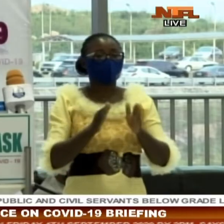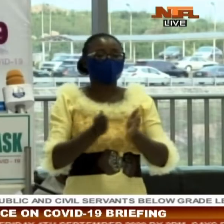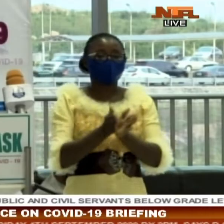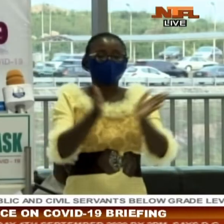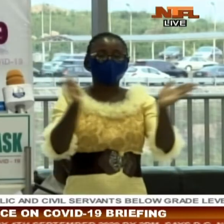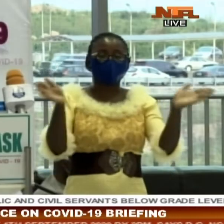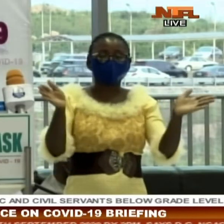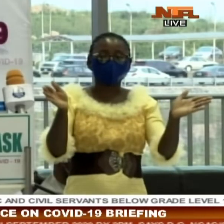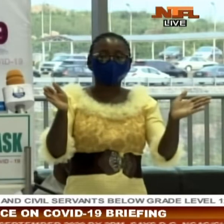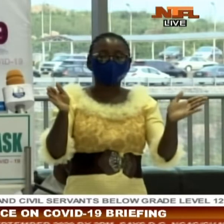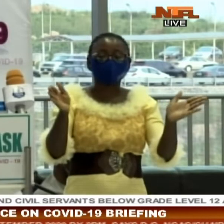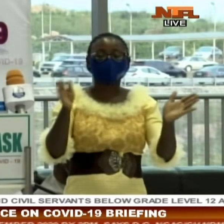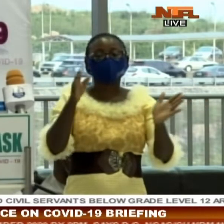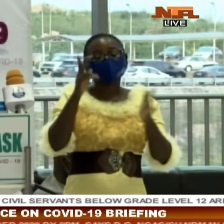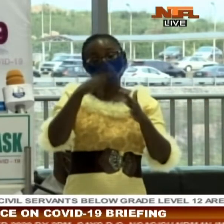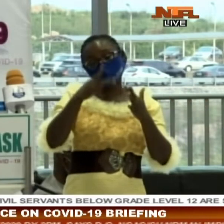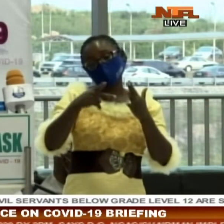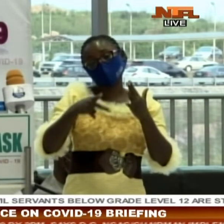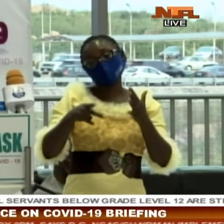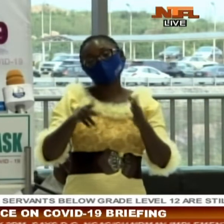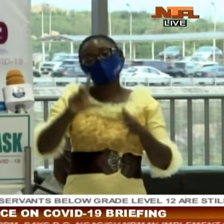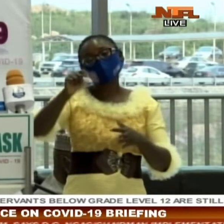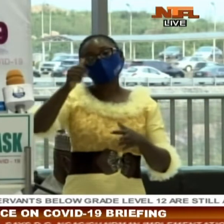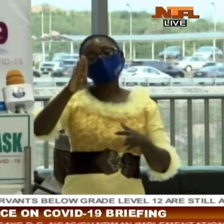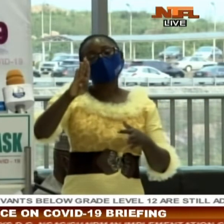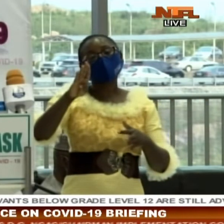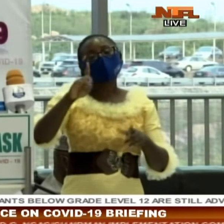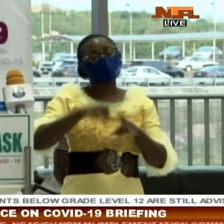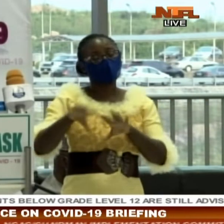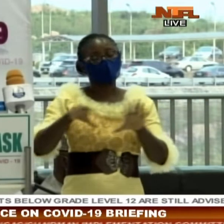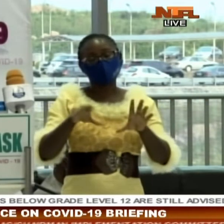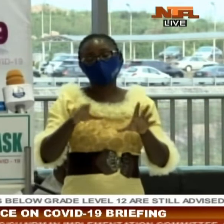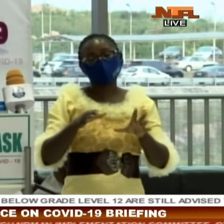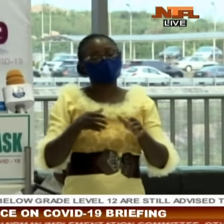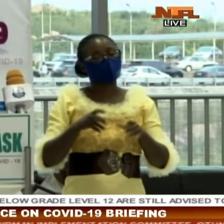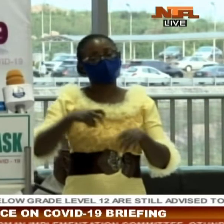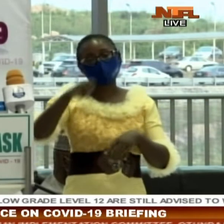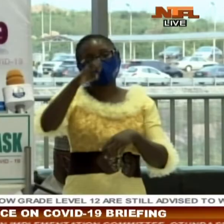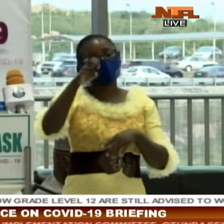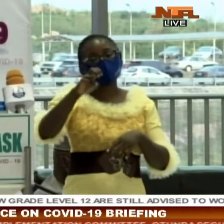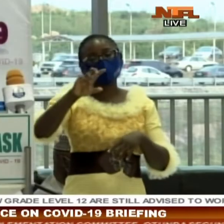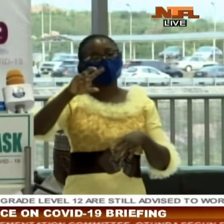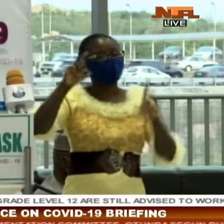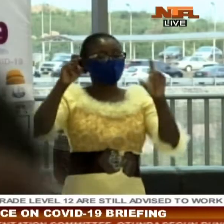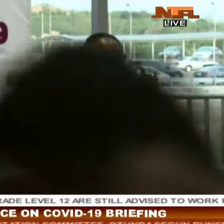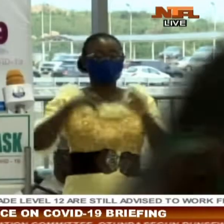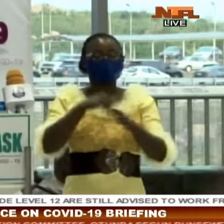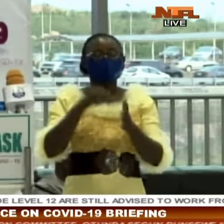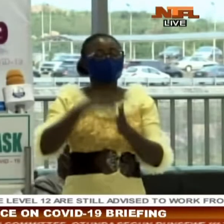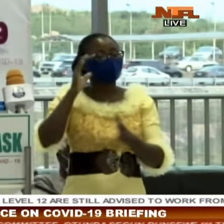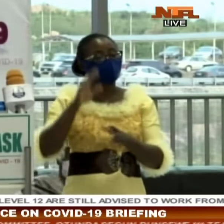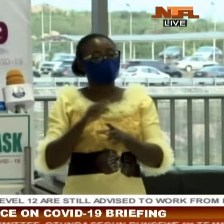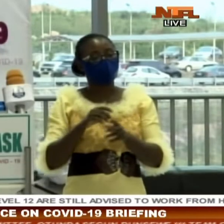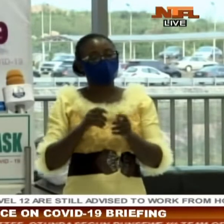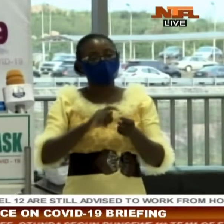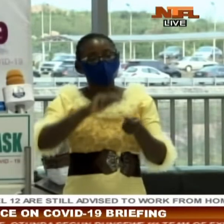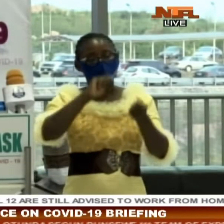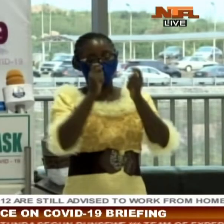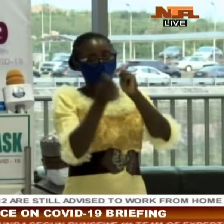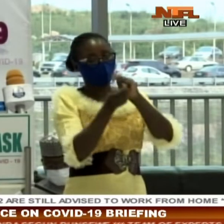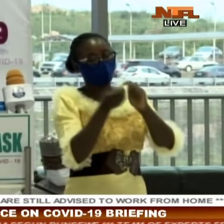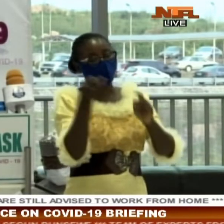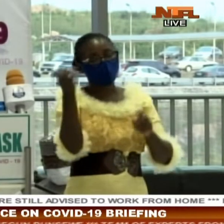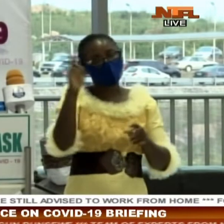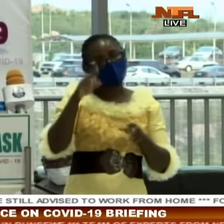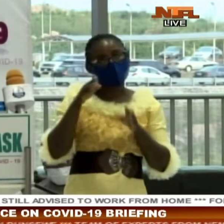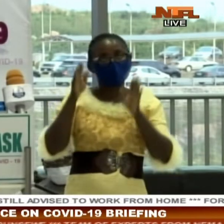public laboratories to be engaged in travel-related testing because it will distract them from their primary duty of